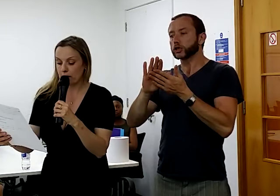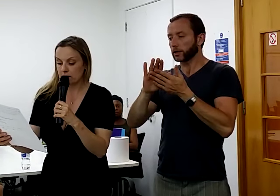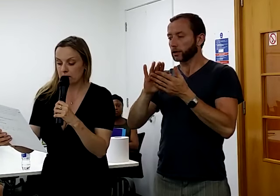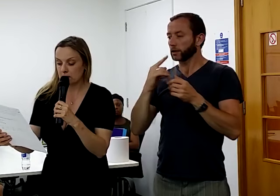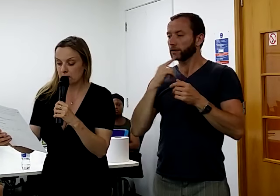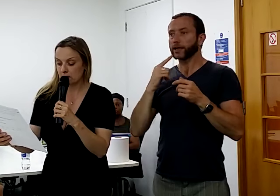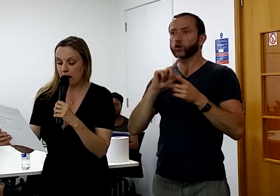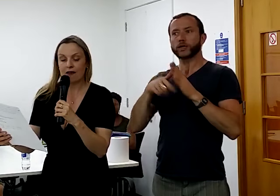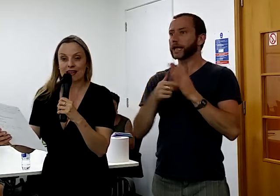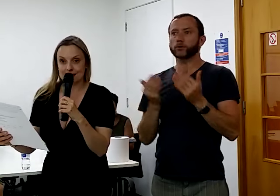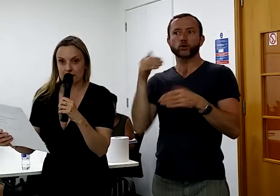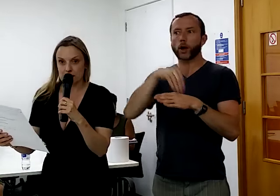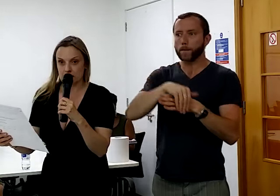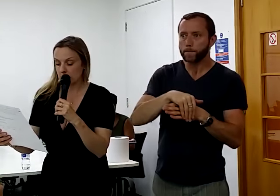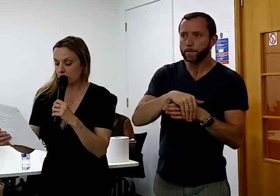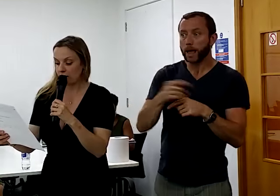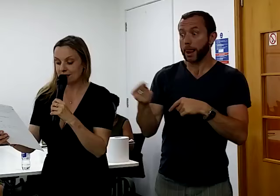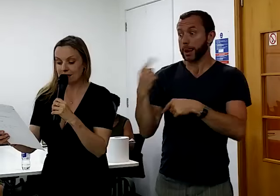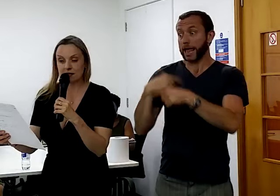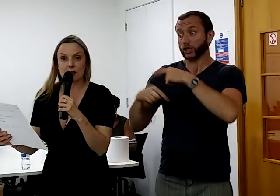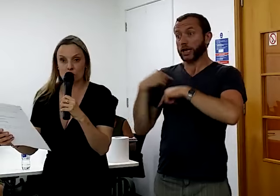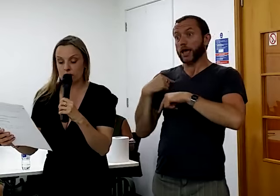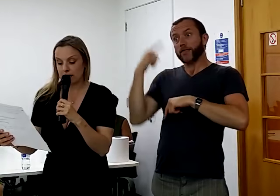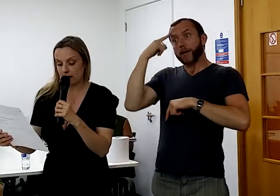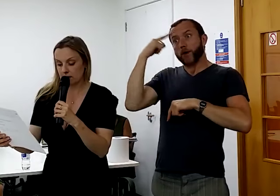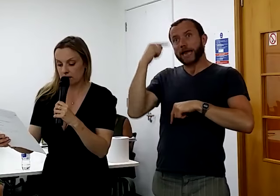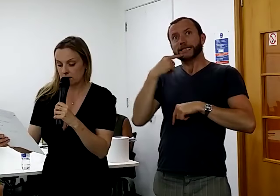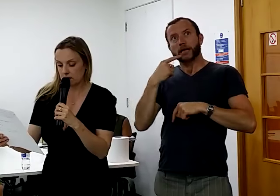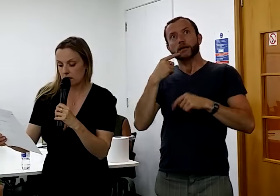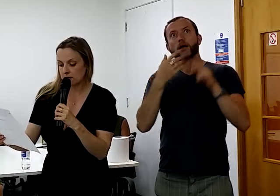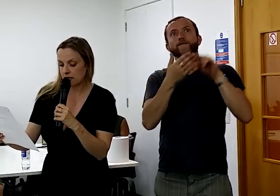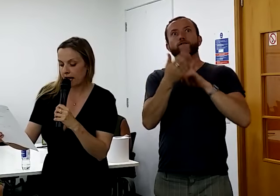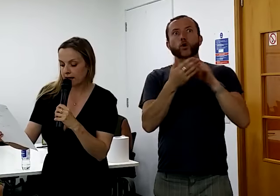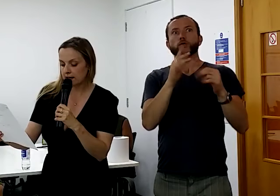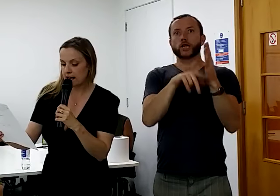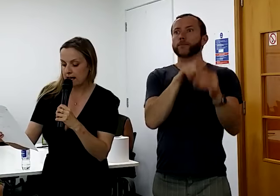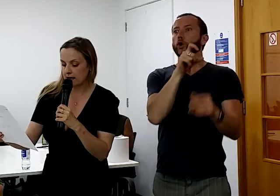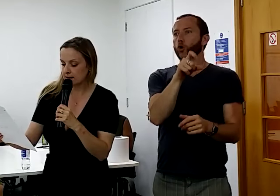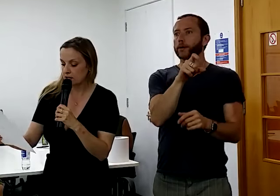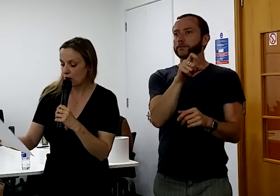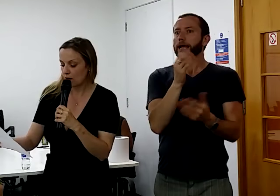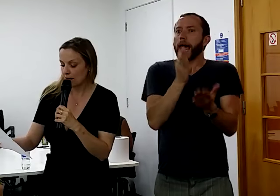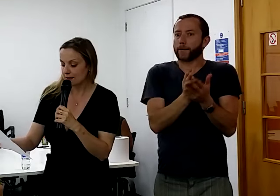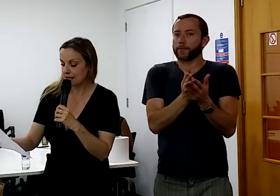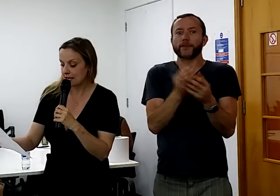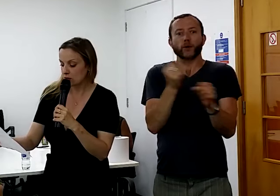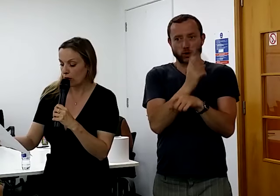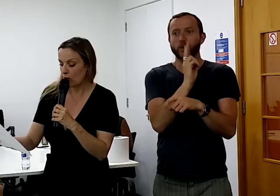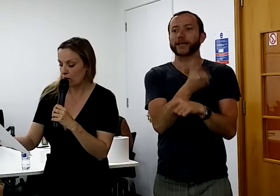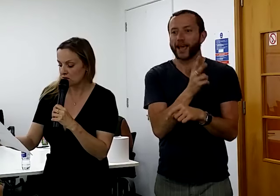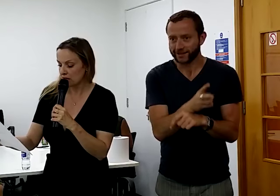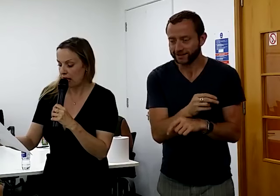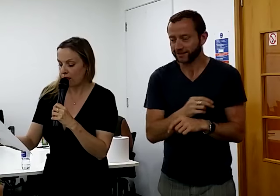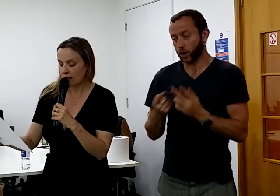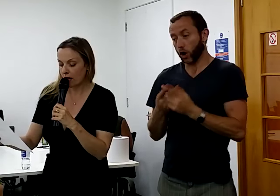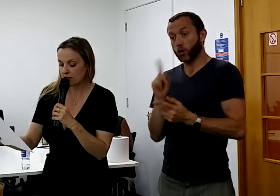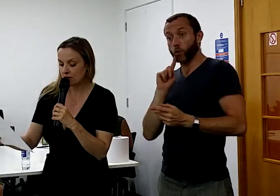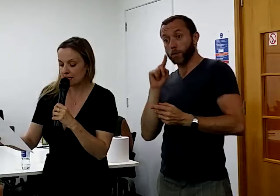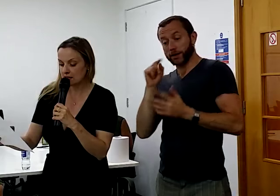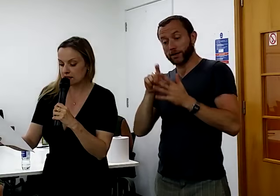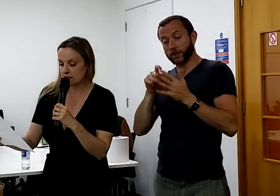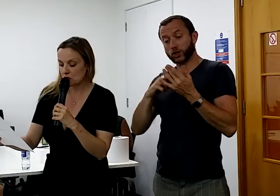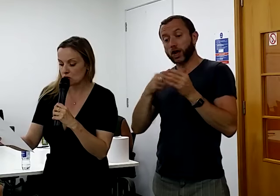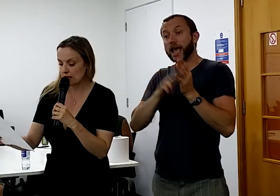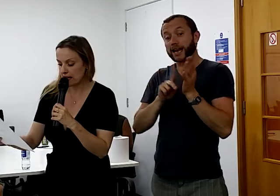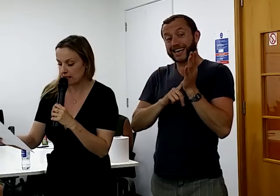to vote for Corbyn, and they did, and they said they will again. Diane Lee said Jeremy is the leader we want and the